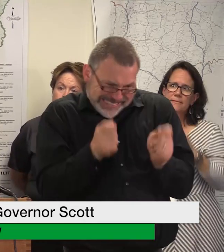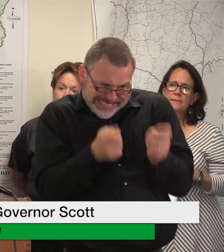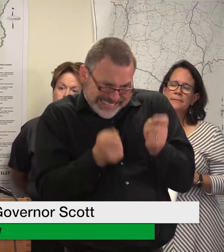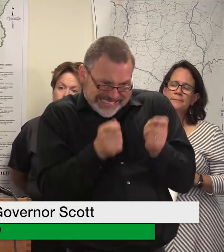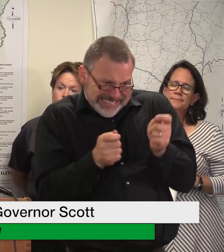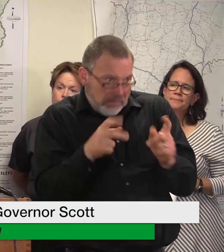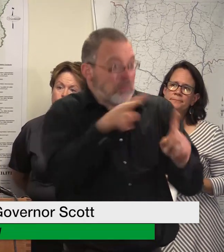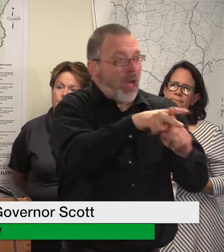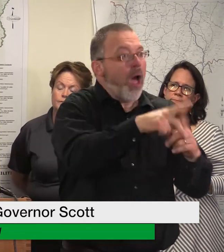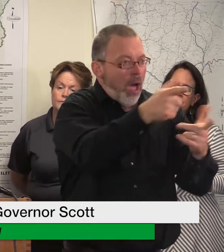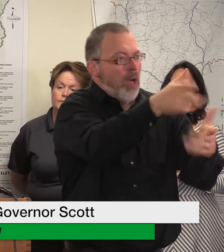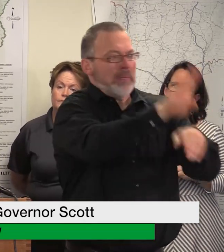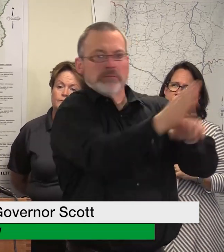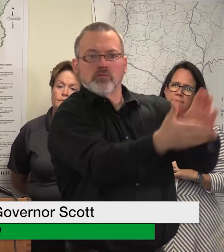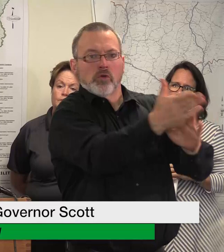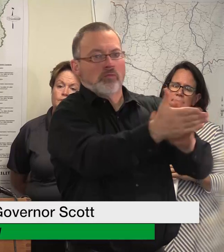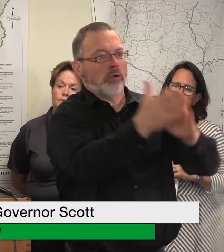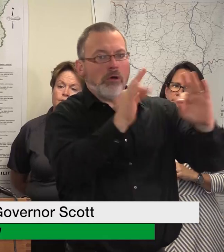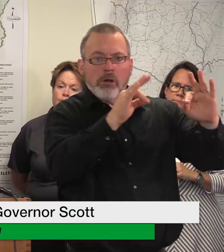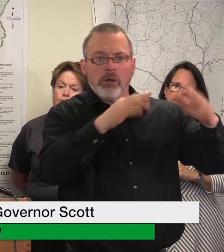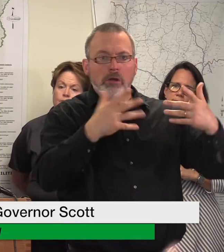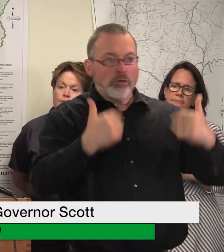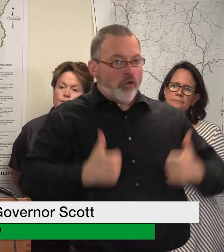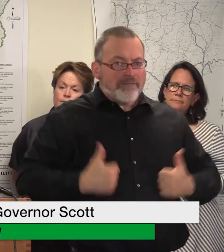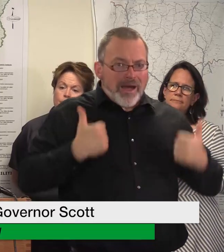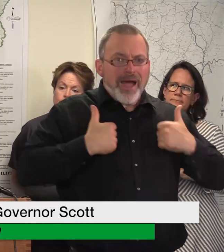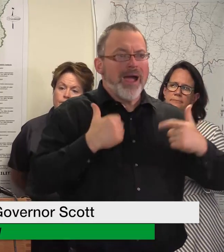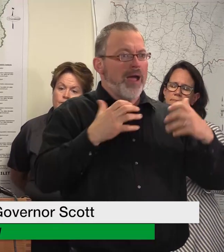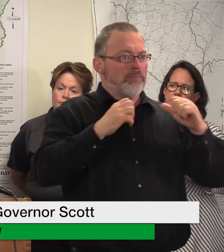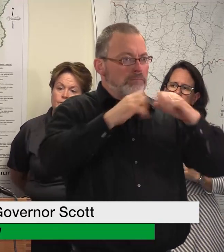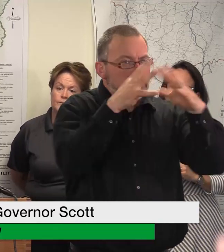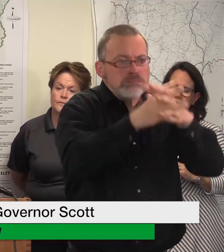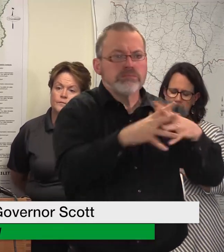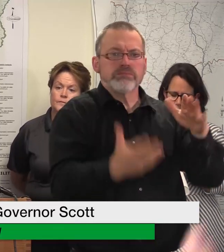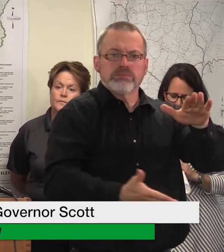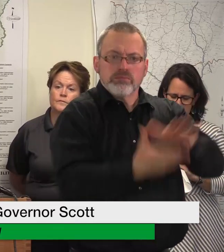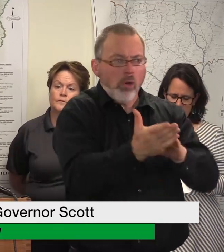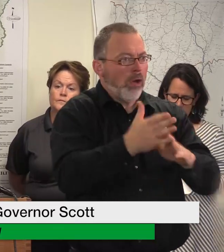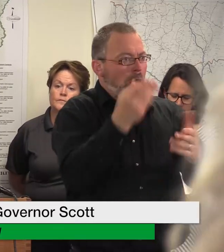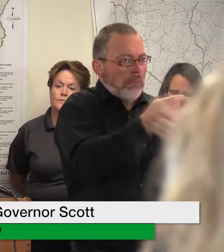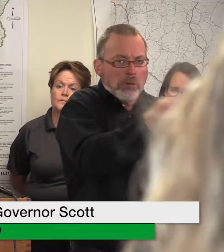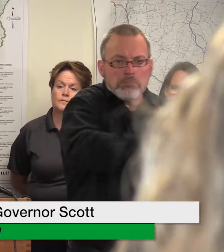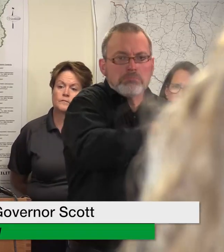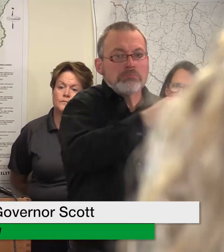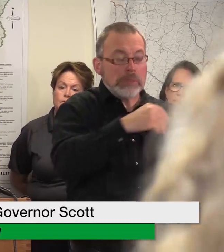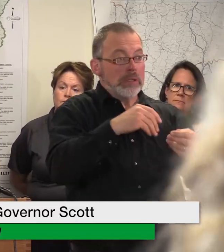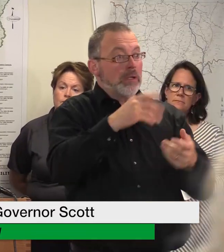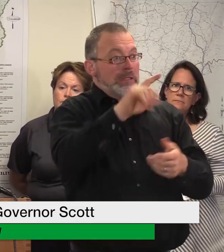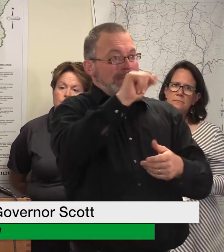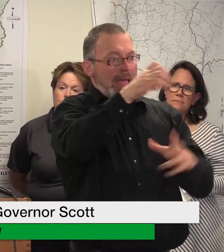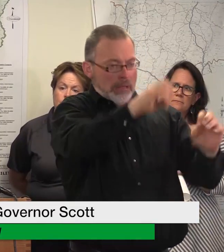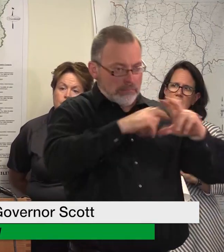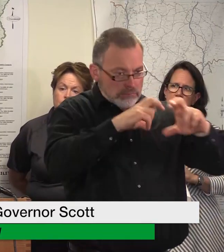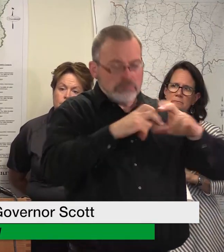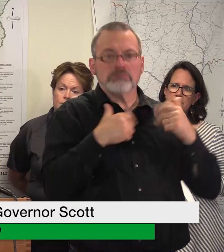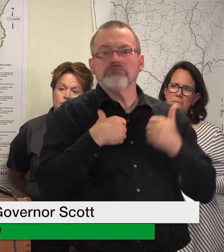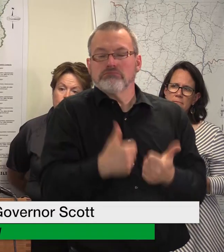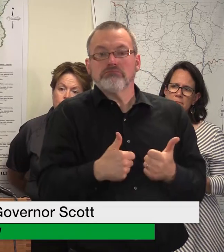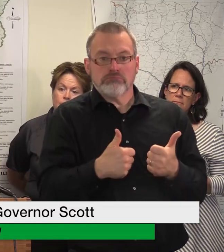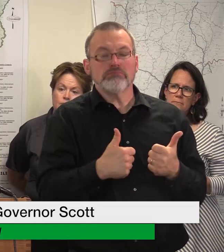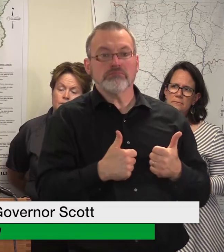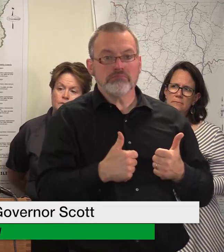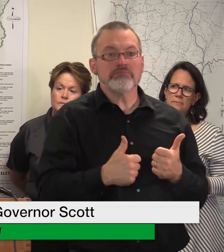that they're viable, and we're developing new business entities and welcoming people into the state as much as